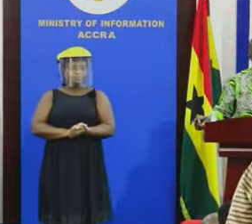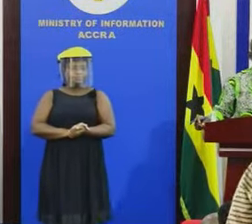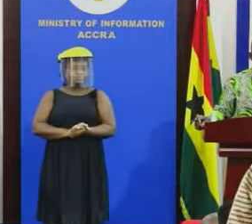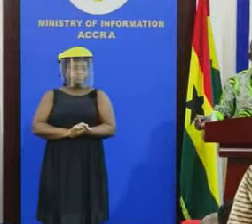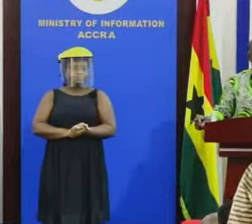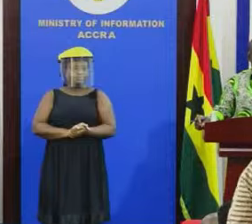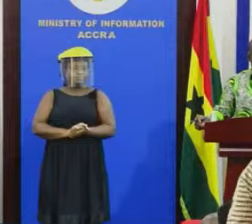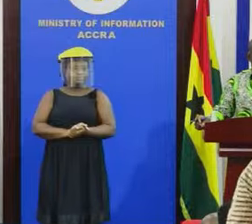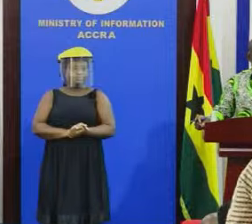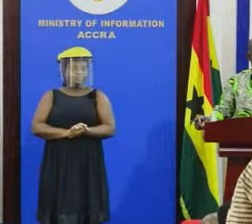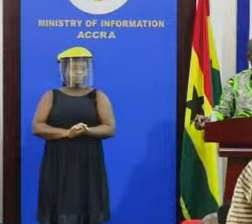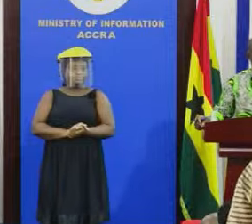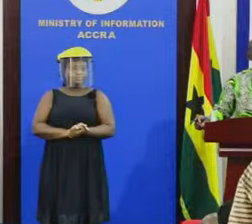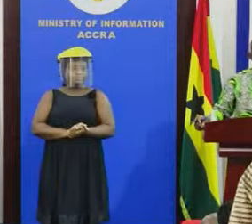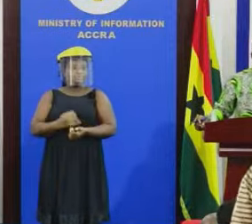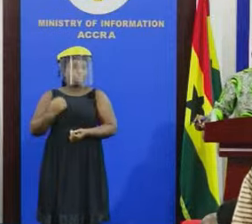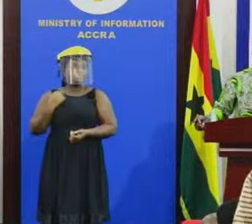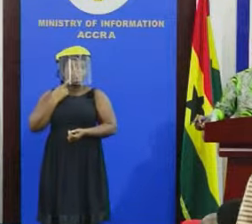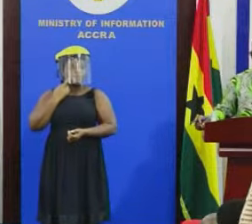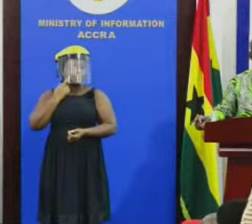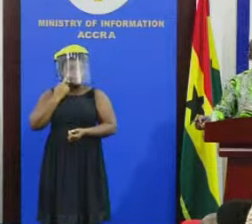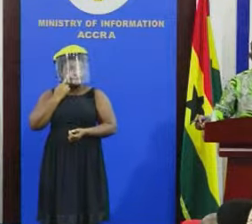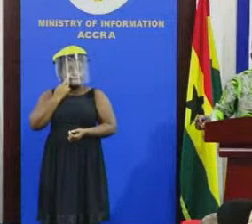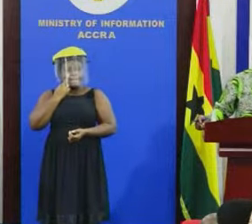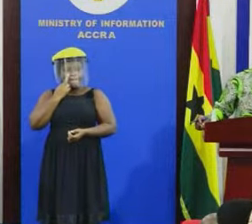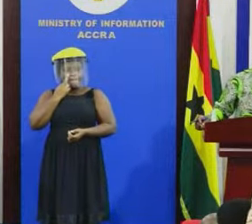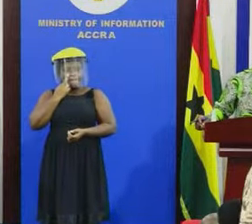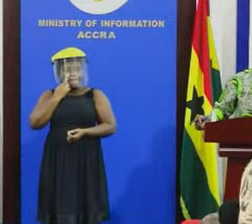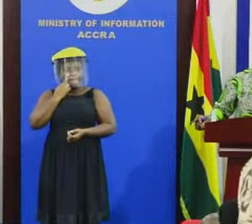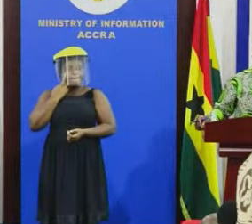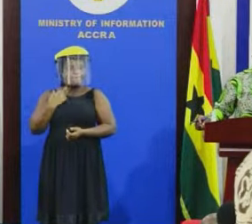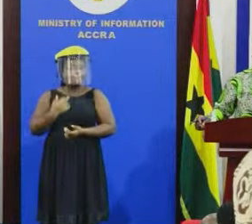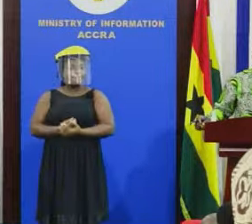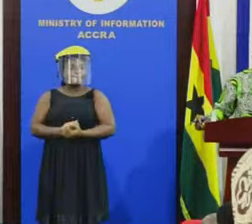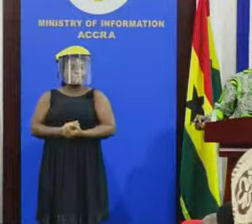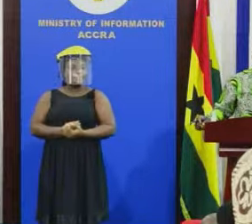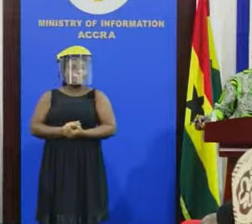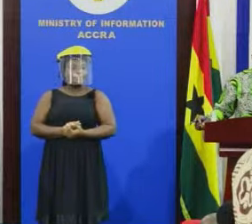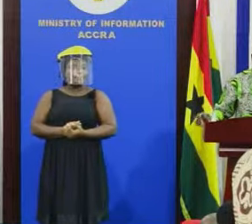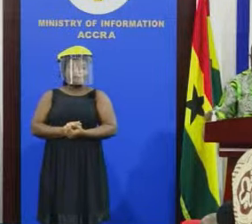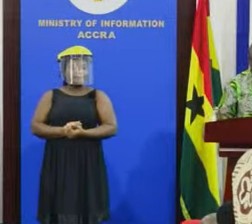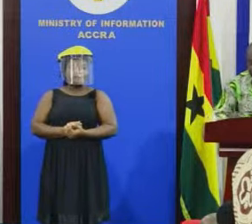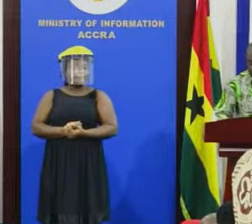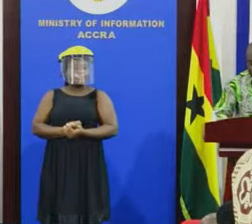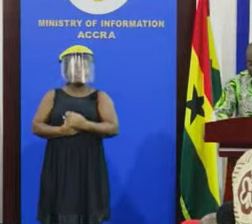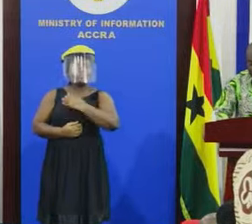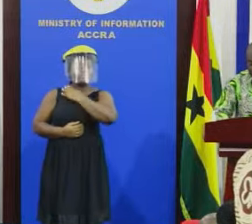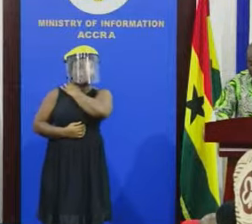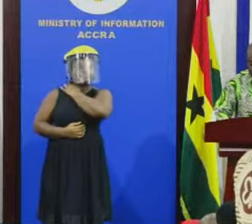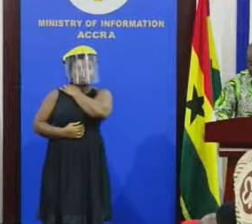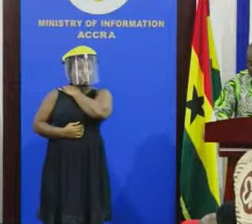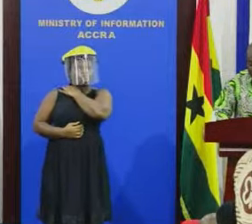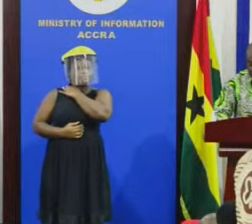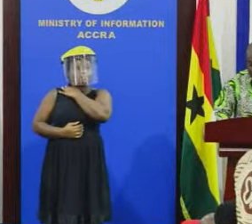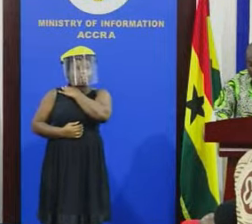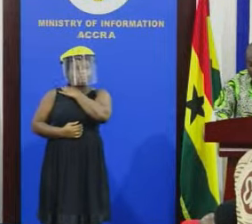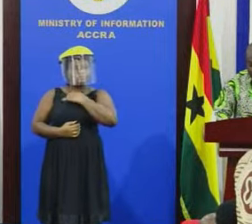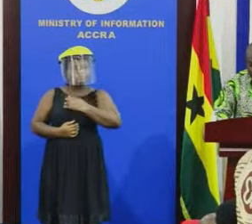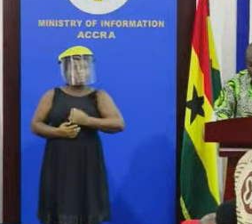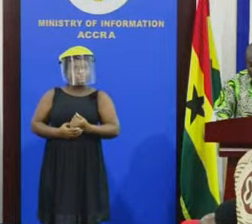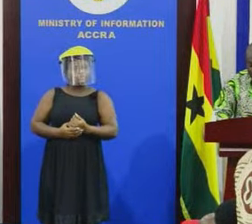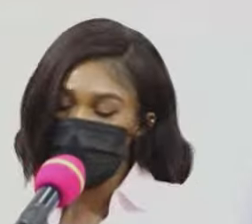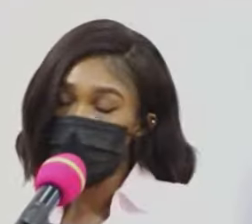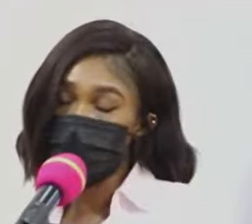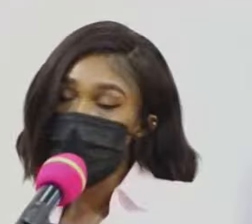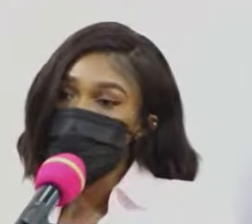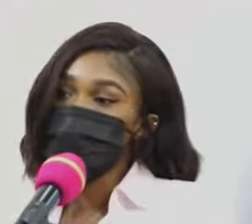Mr. Alonso mentioned that. You have a question? Yeah. Yes, Mr. Alonso, in part of his presentation, mentioned an